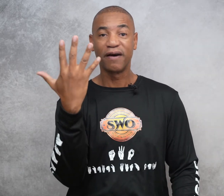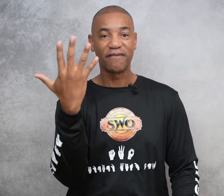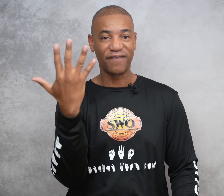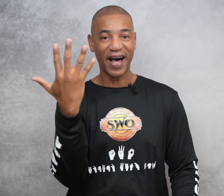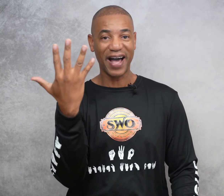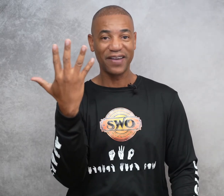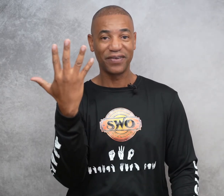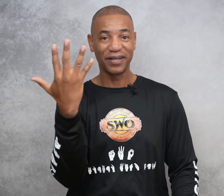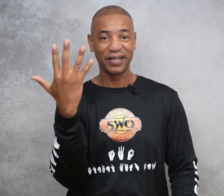5,